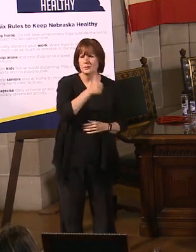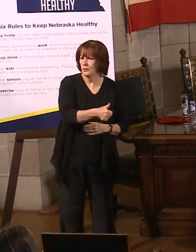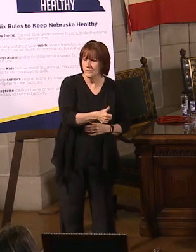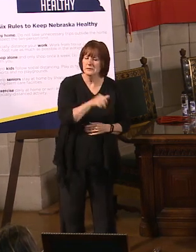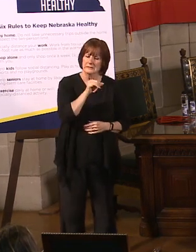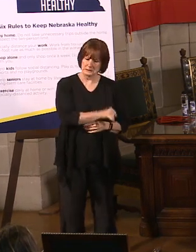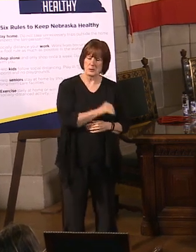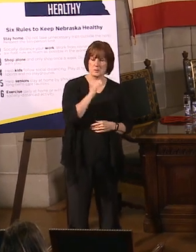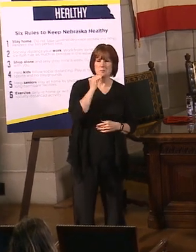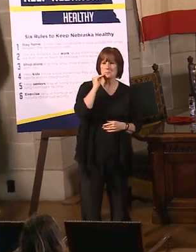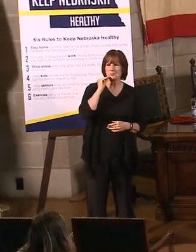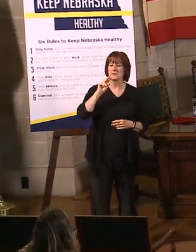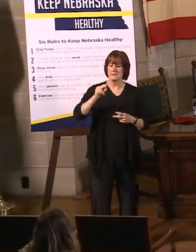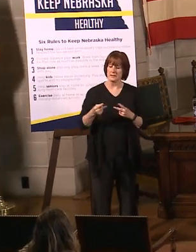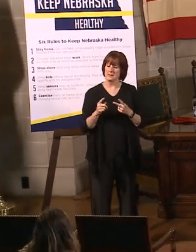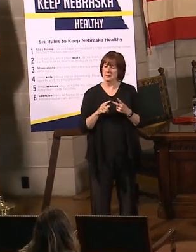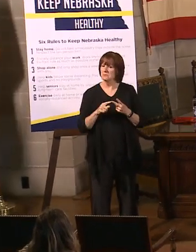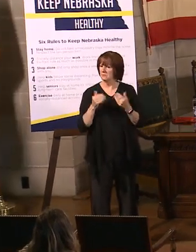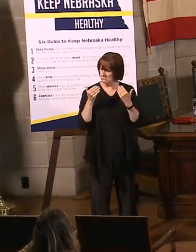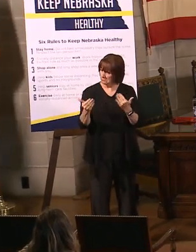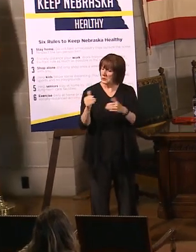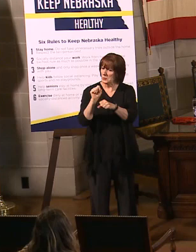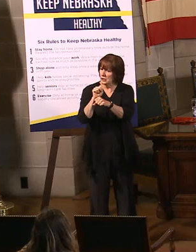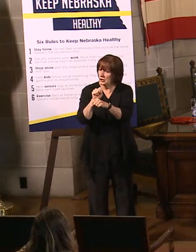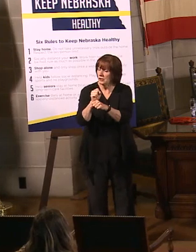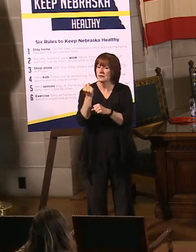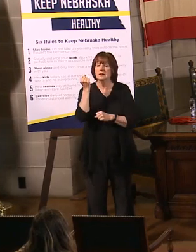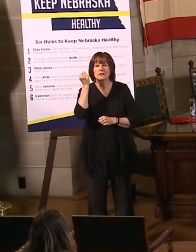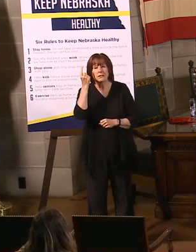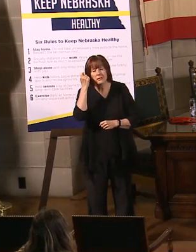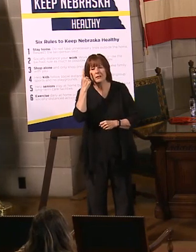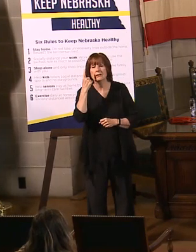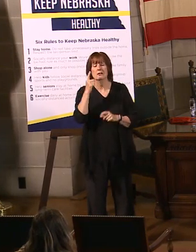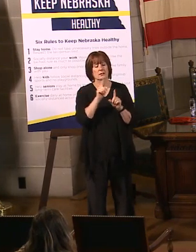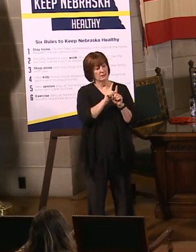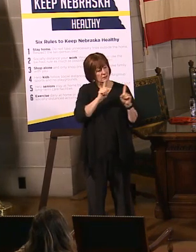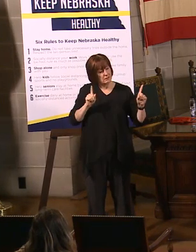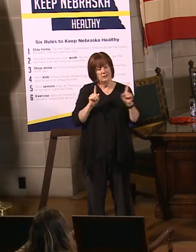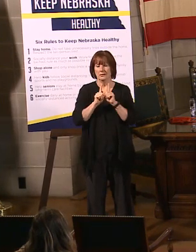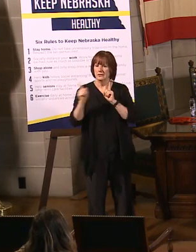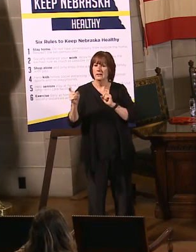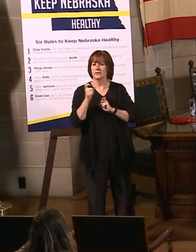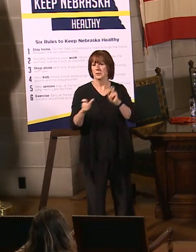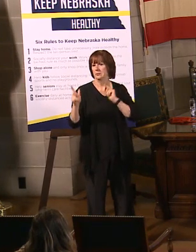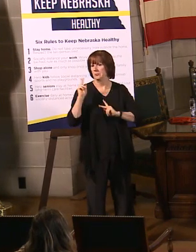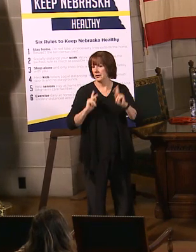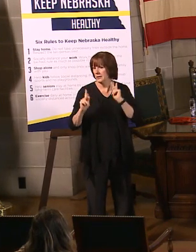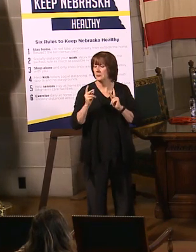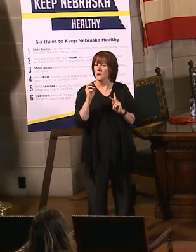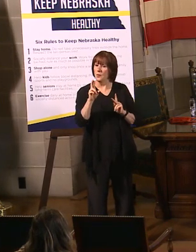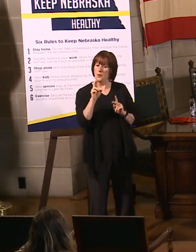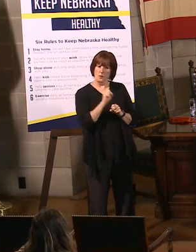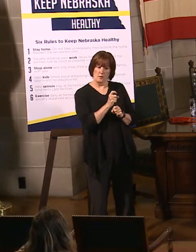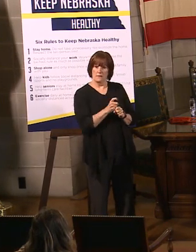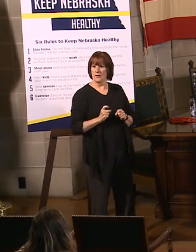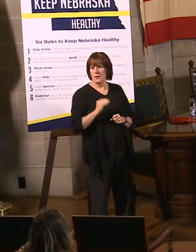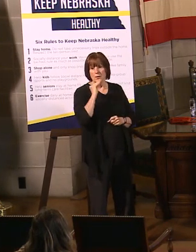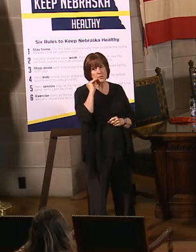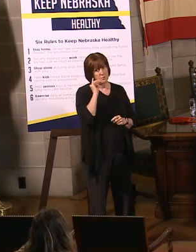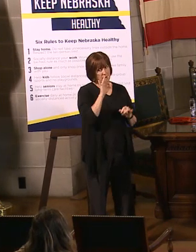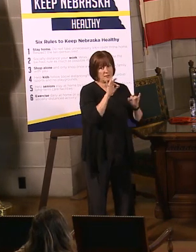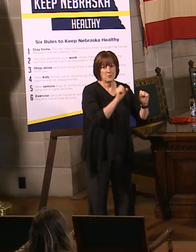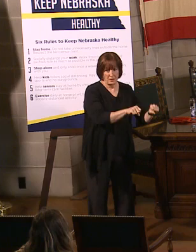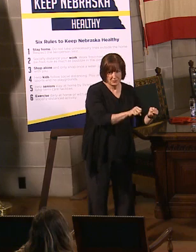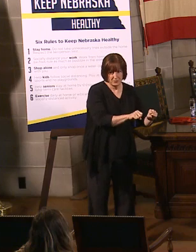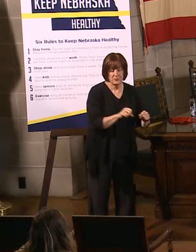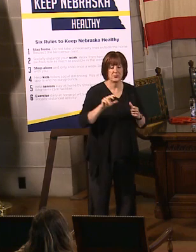can. 2, we do want you to work, but work in a socially distanced way or continue to work from home if you can. 3,